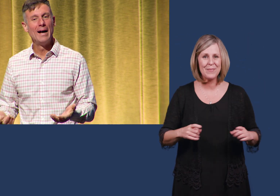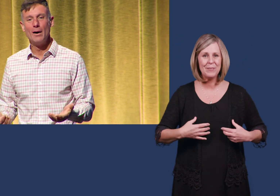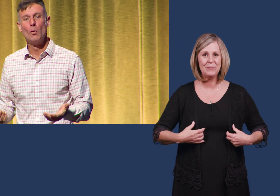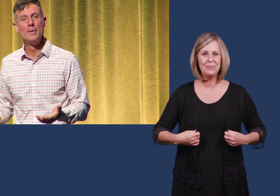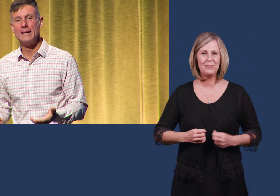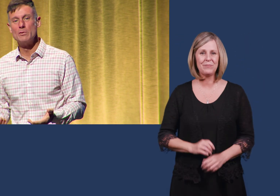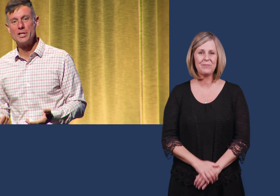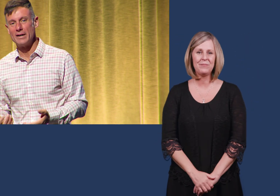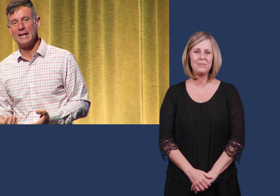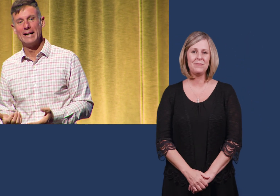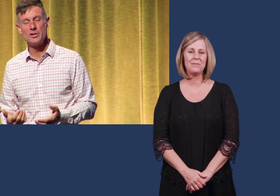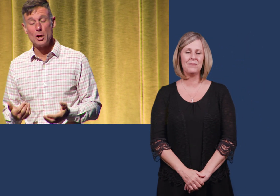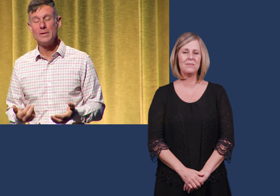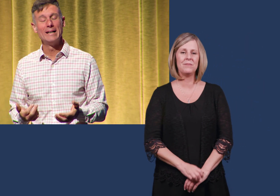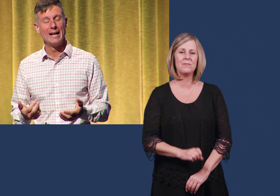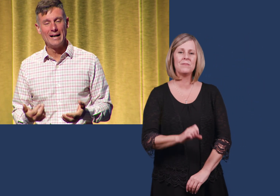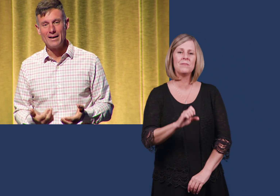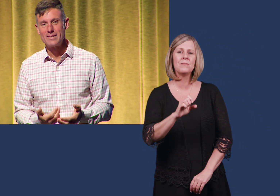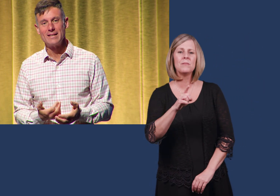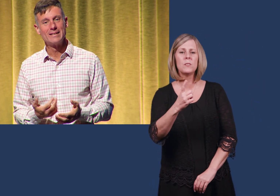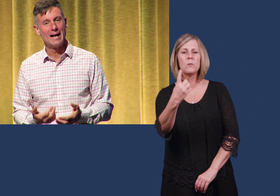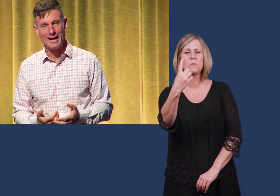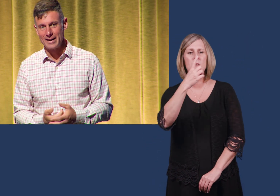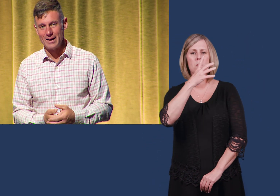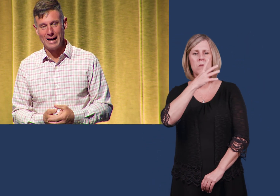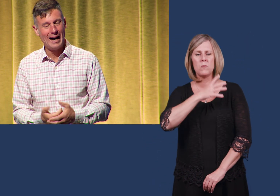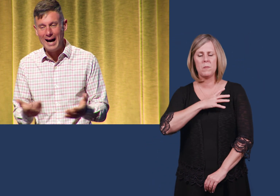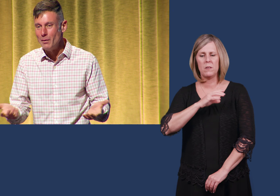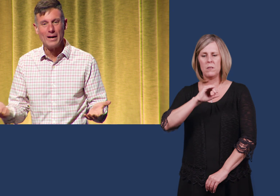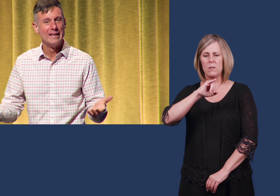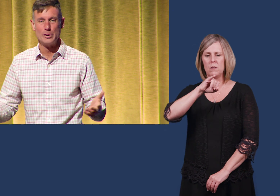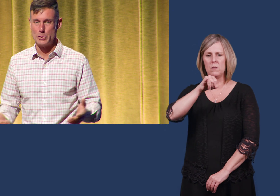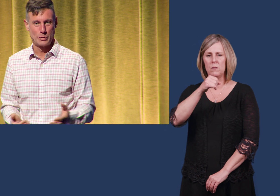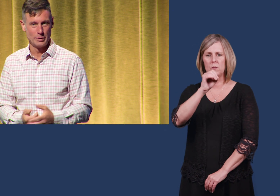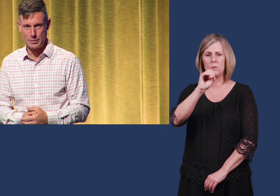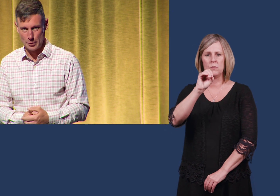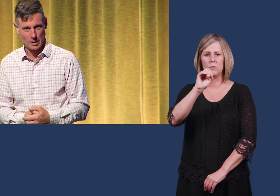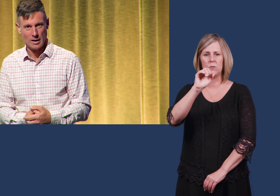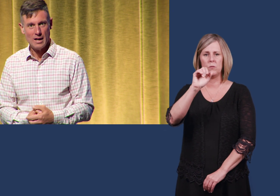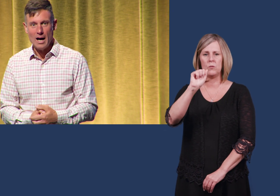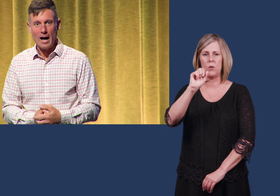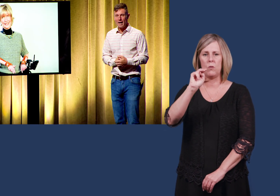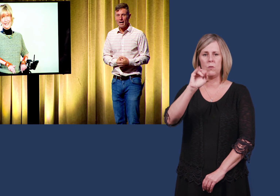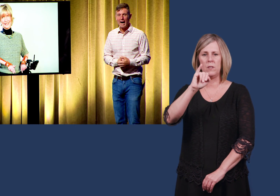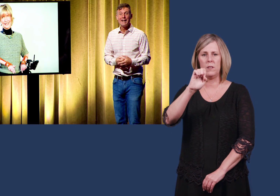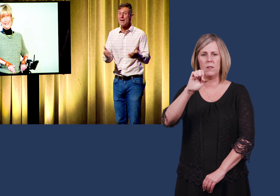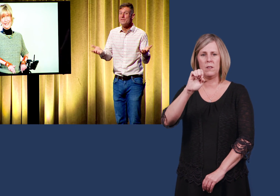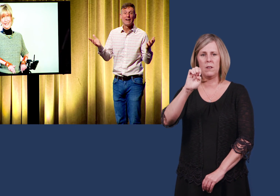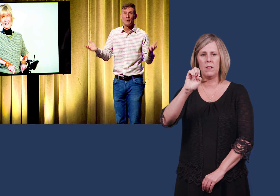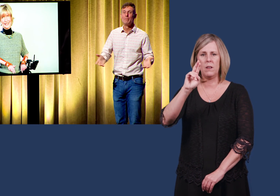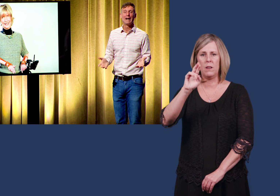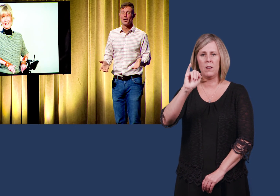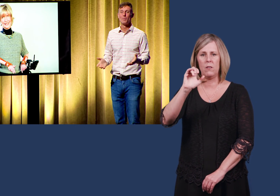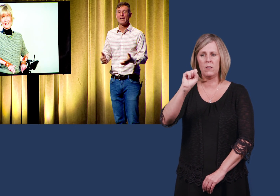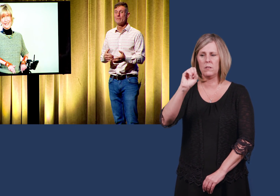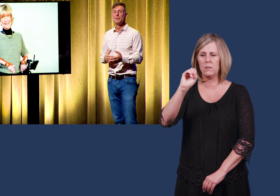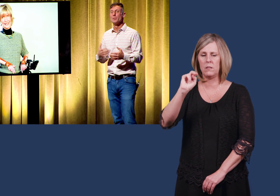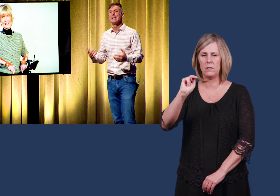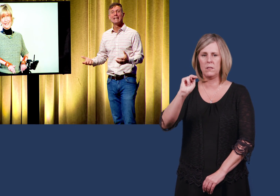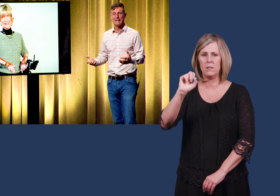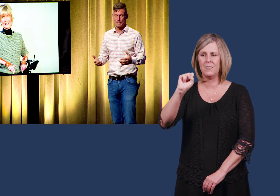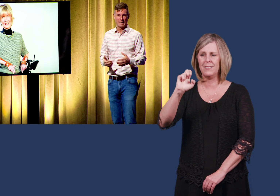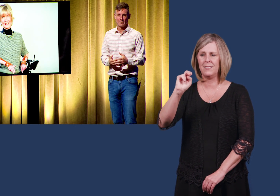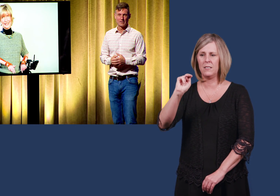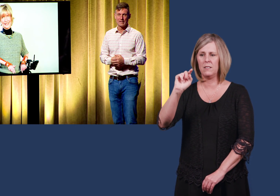never met a woman named Joni Erickson Tada, I want to introduce you to her. I have never met her, but I've